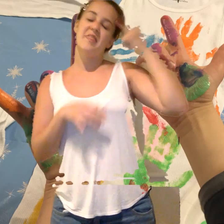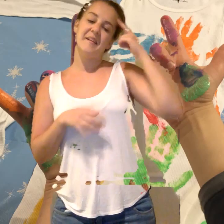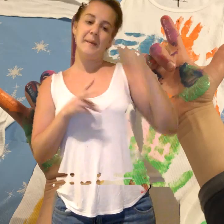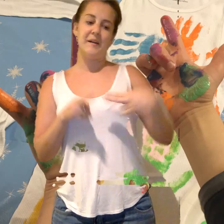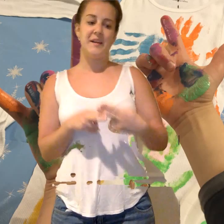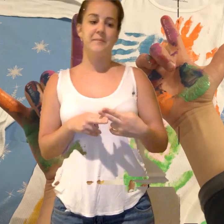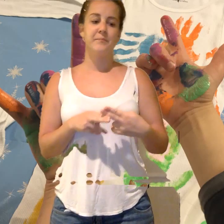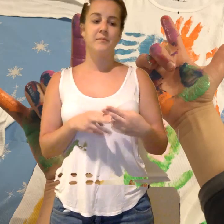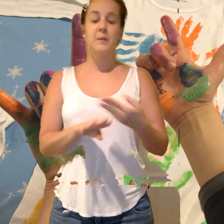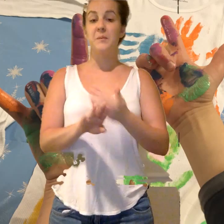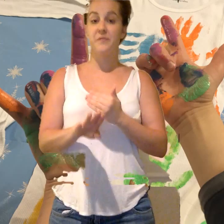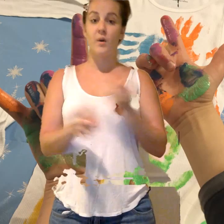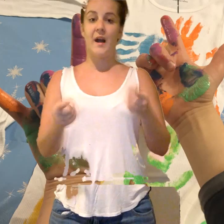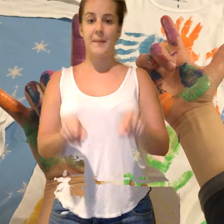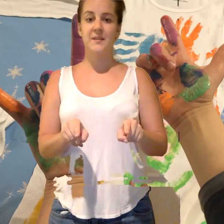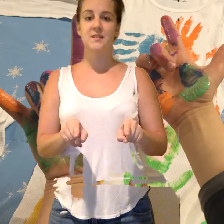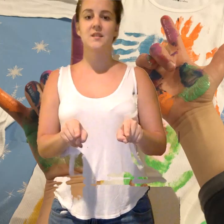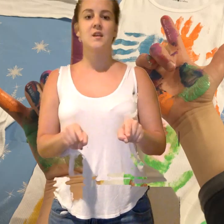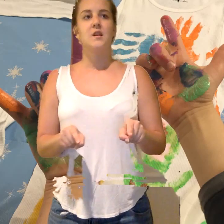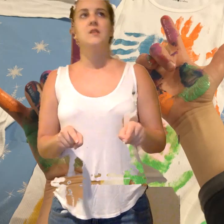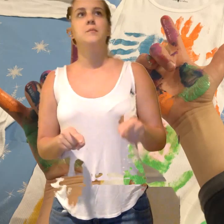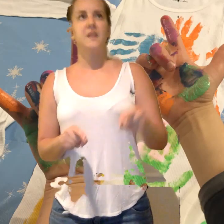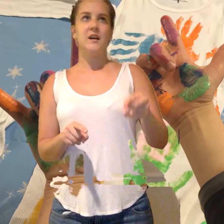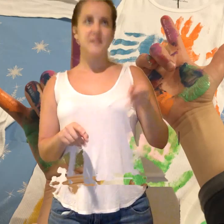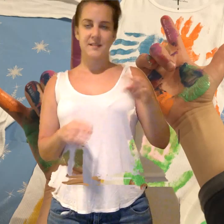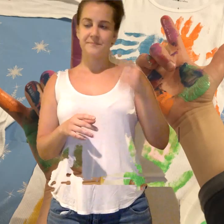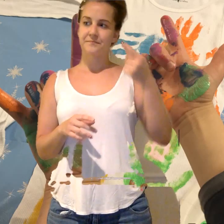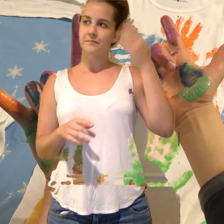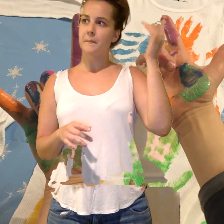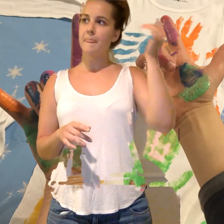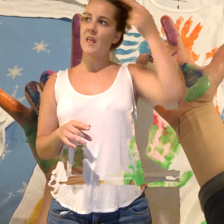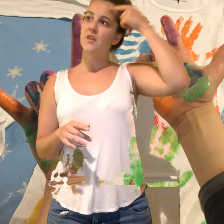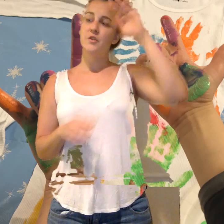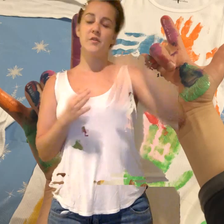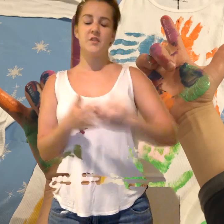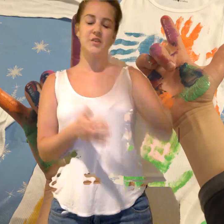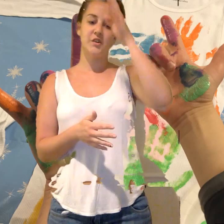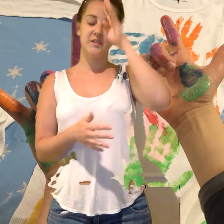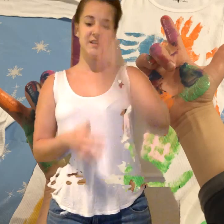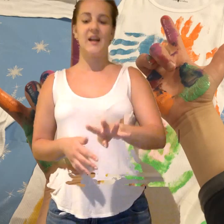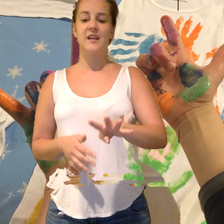think about it before it happens, because universal design